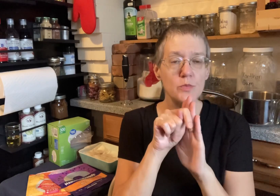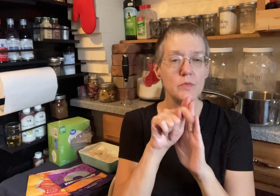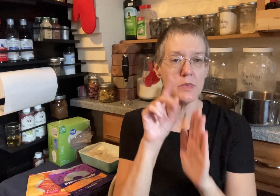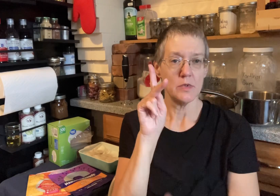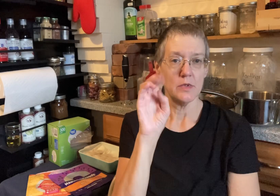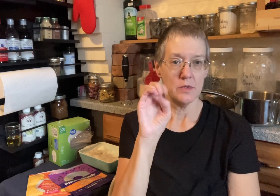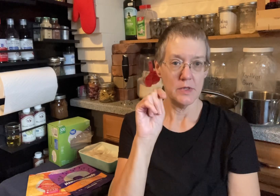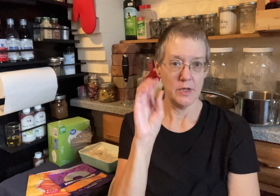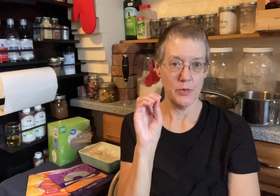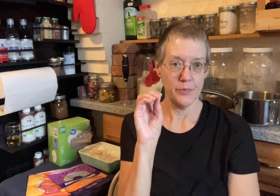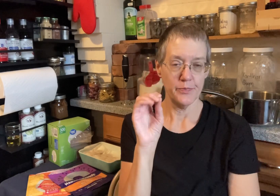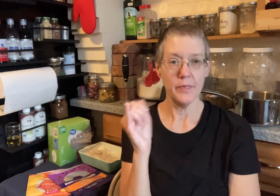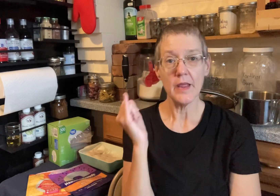lot of people doing keto on YouTube.